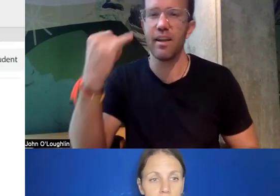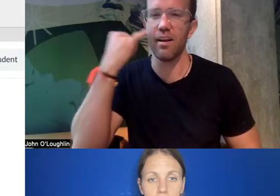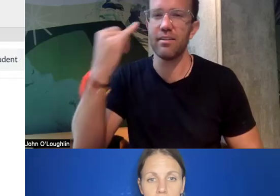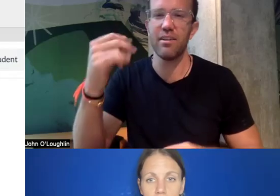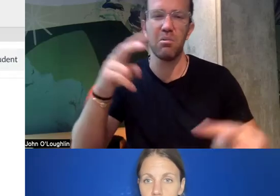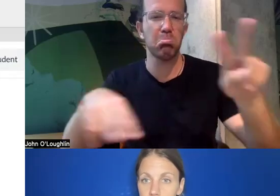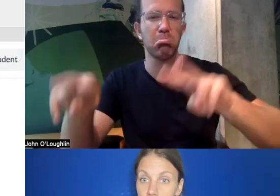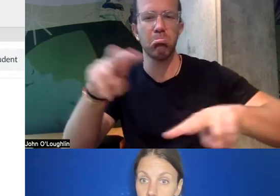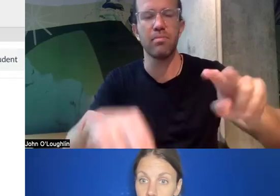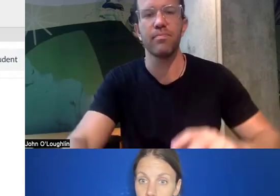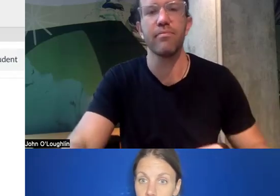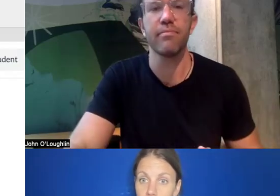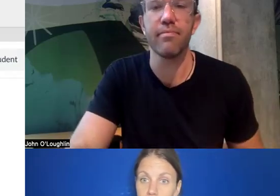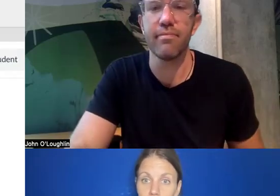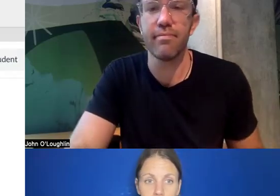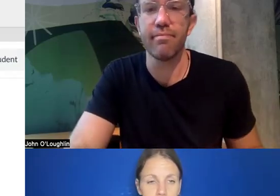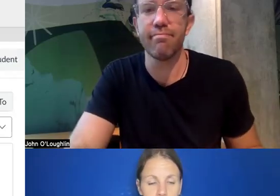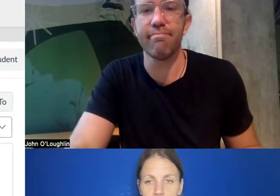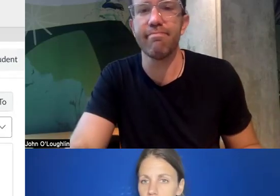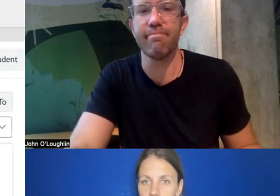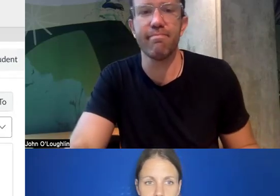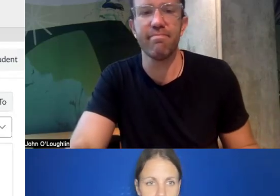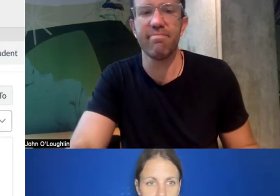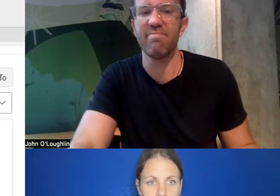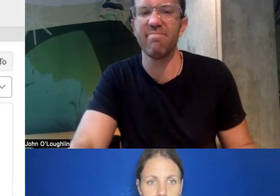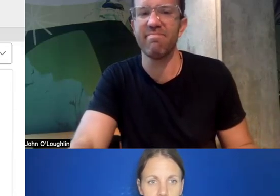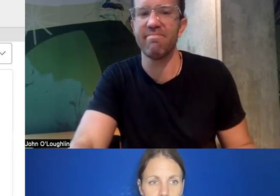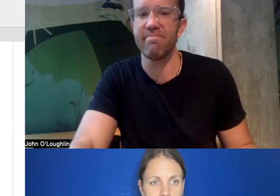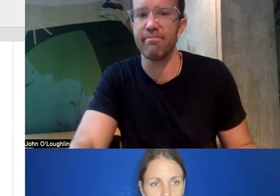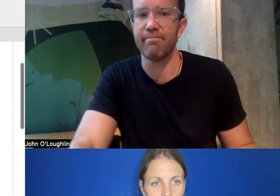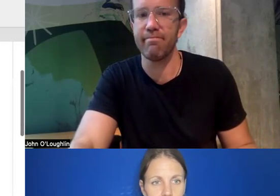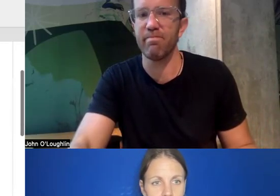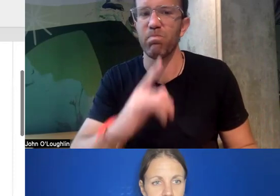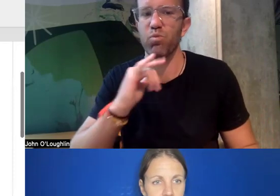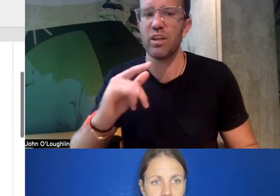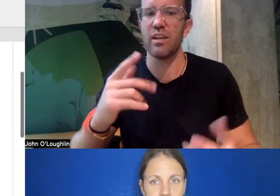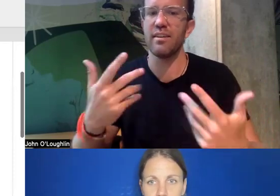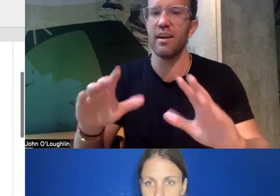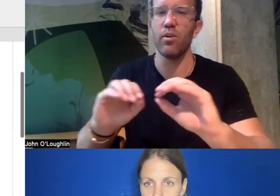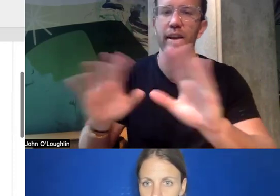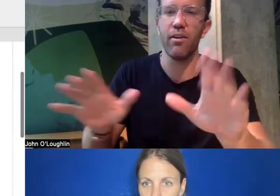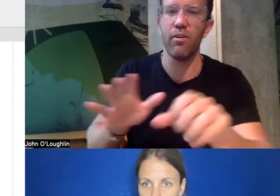8 week, one for the second. So let me just give you an idea. We can look around here.